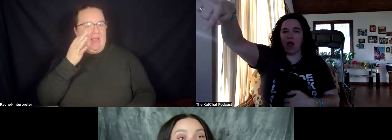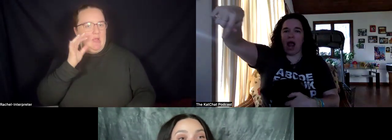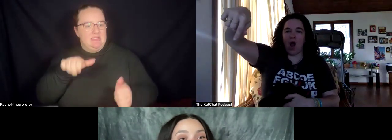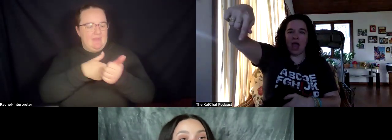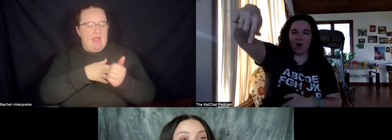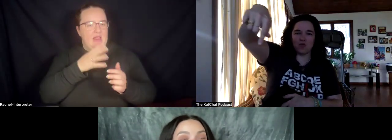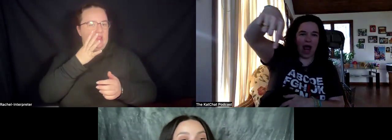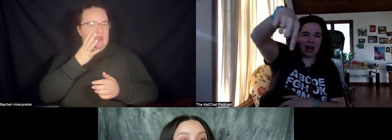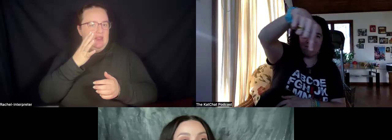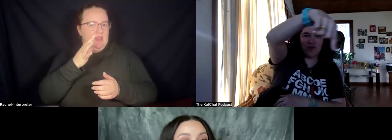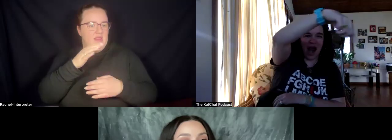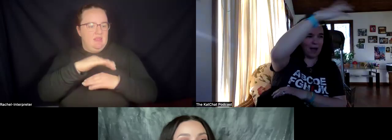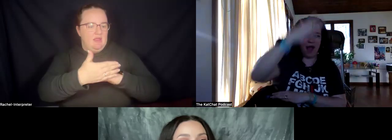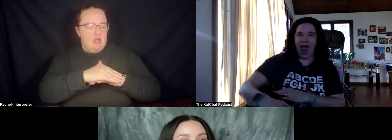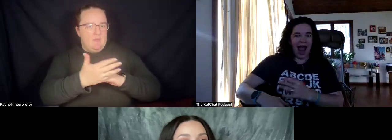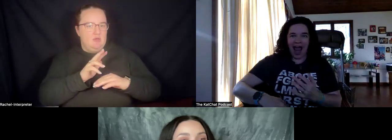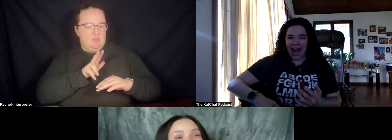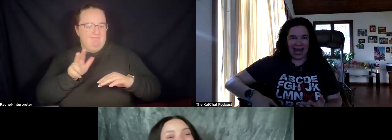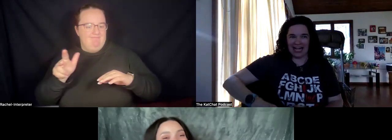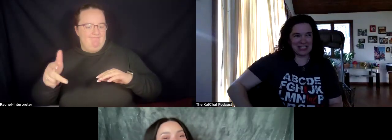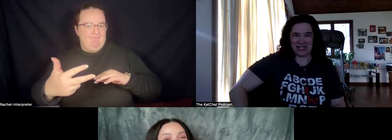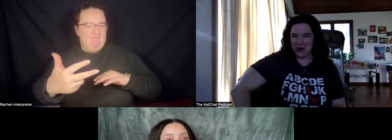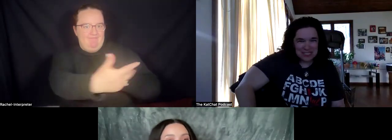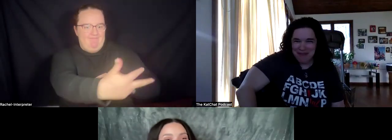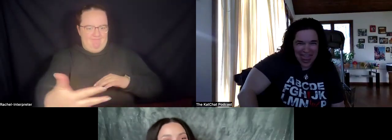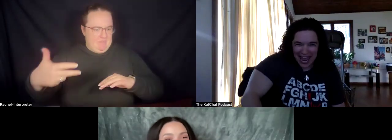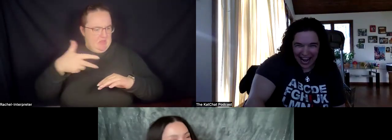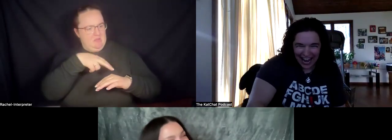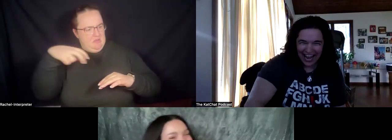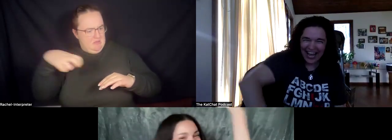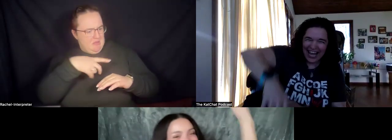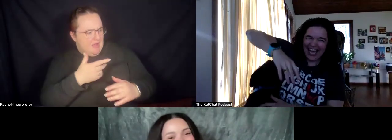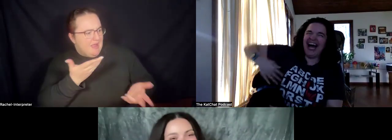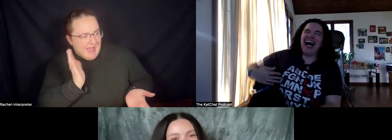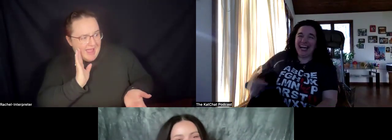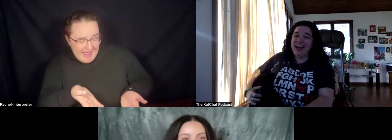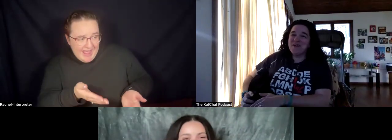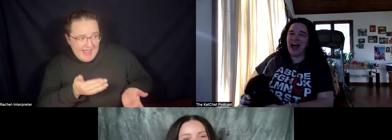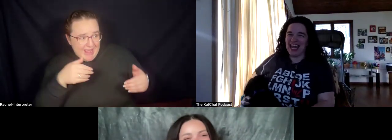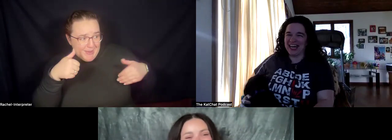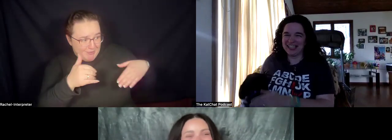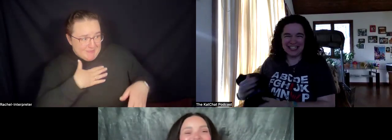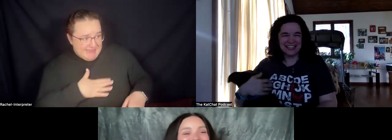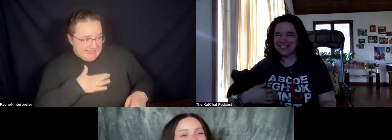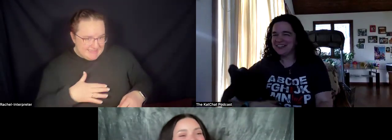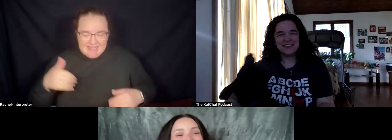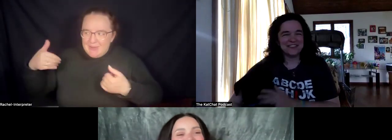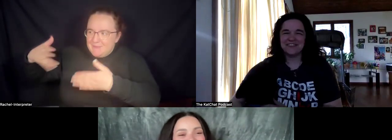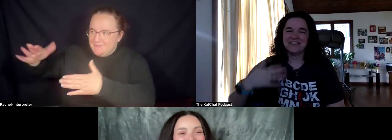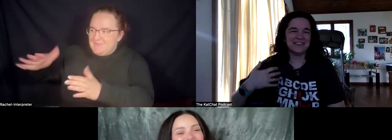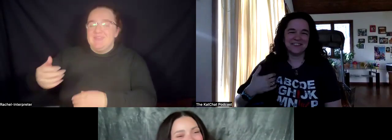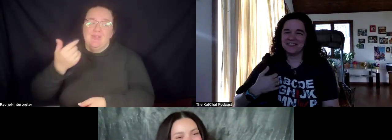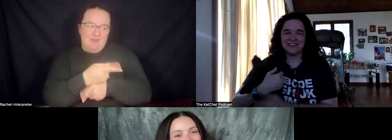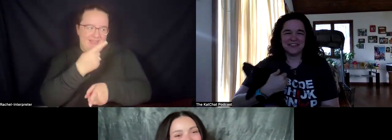walk around and right in front. I'm like, hi, excuse me. Get out of here. Like,